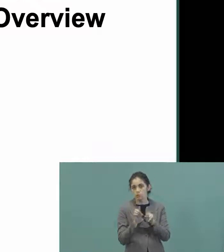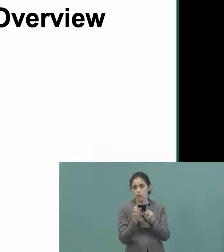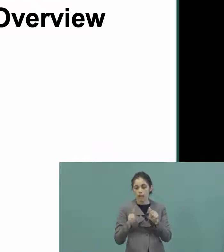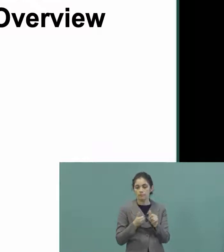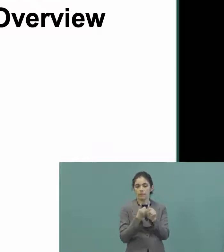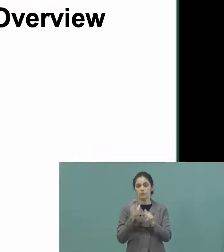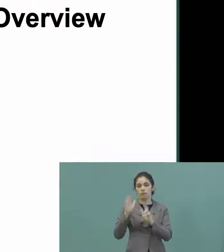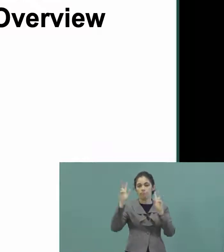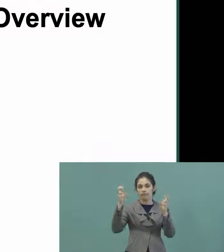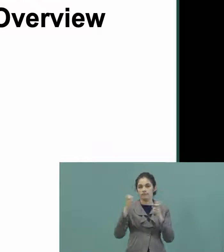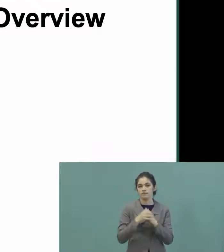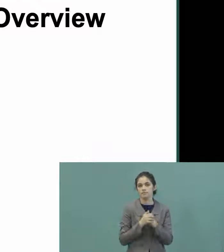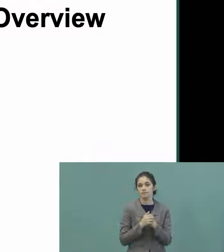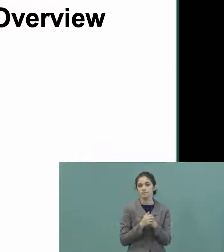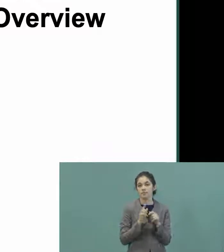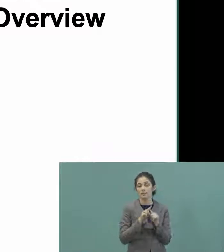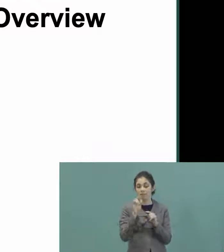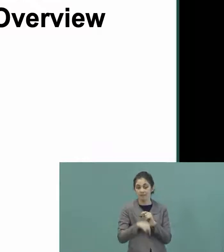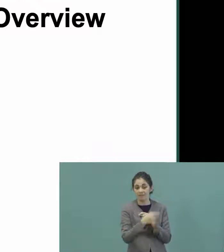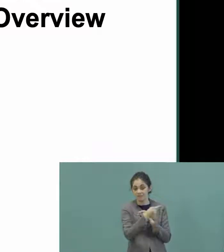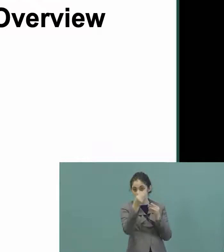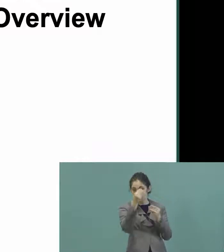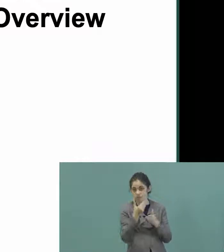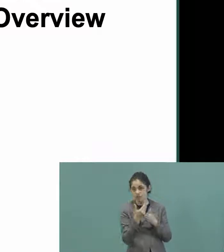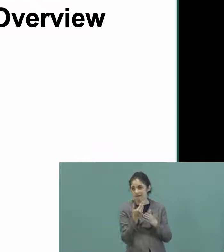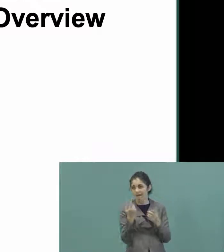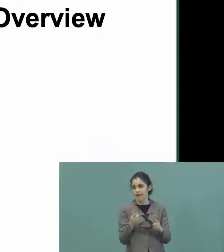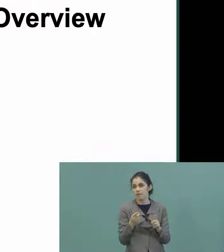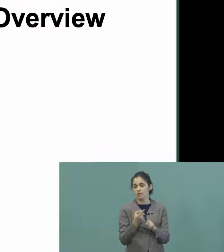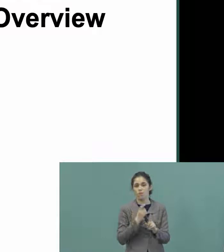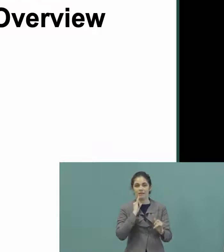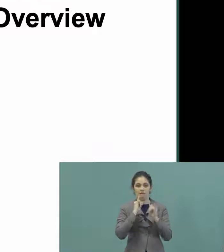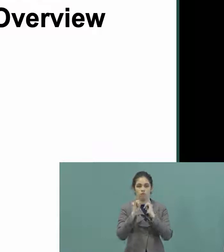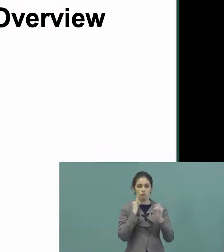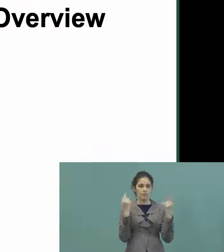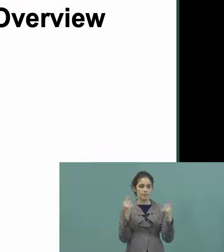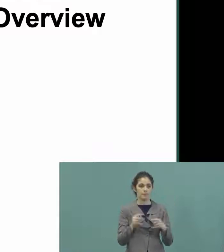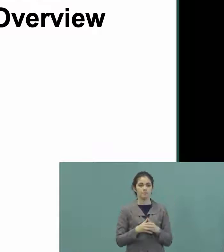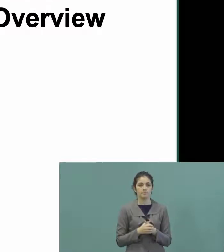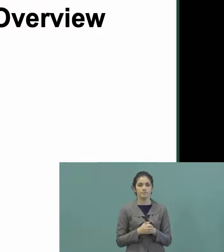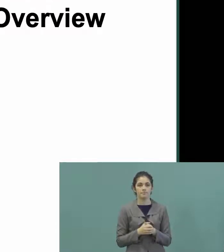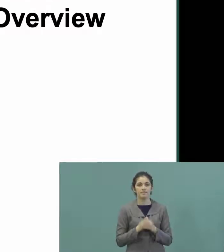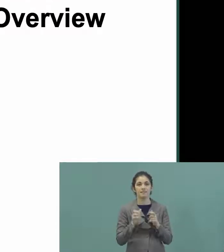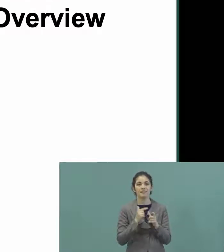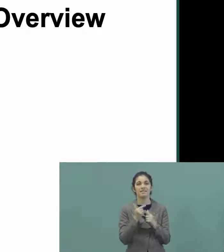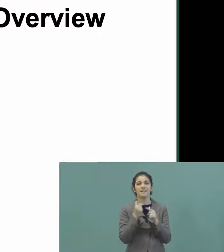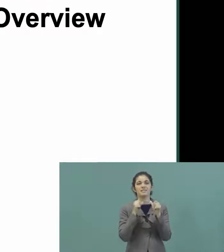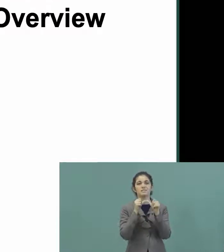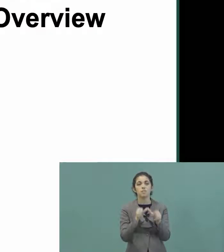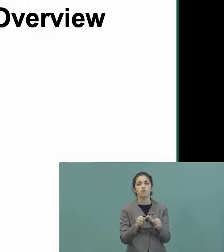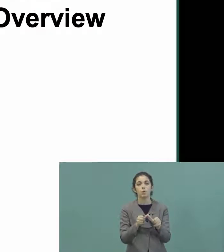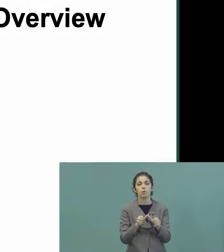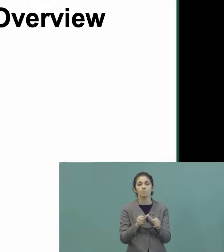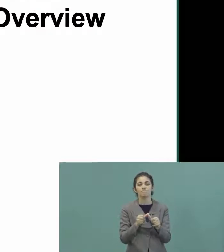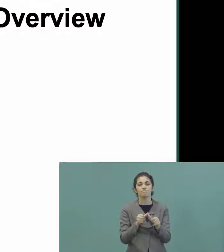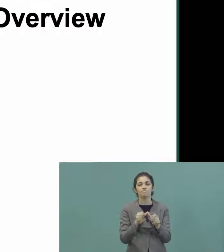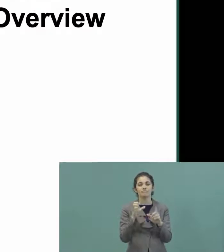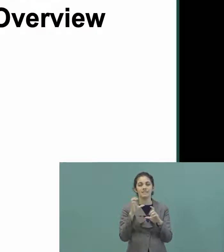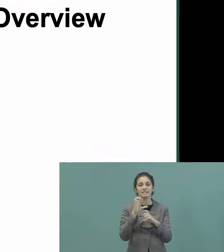their status. But this information comes mostly from our interviews. And then pre-existing conditions,